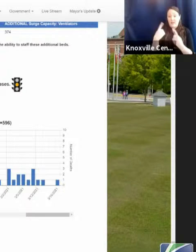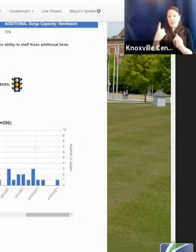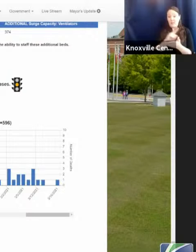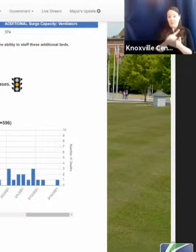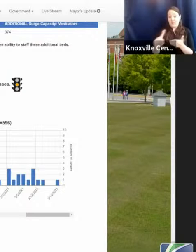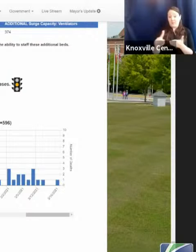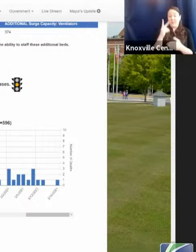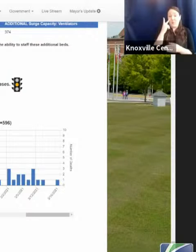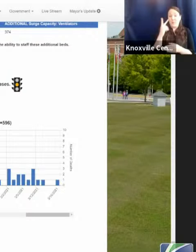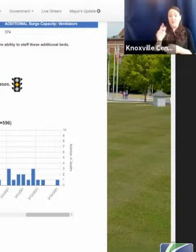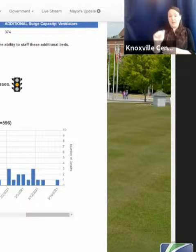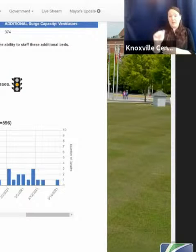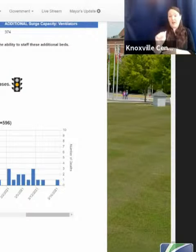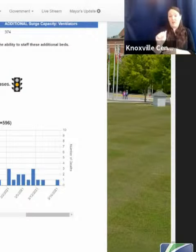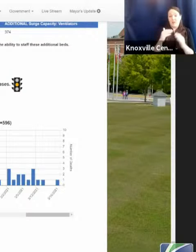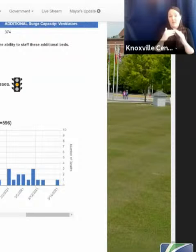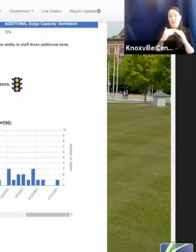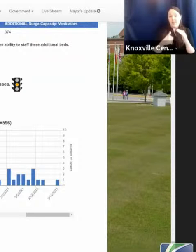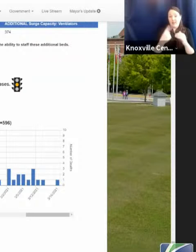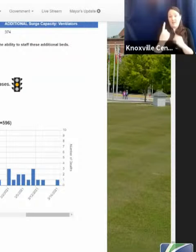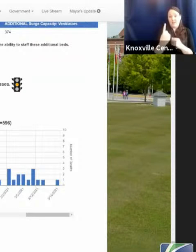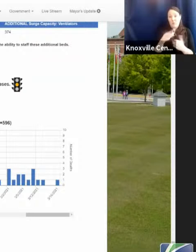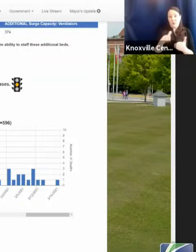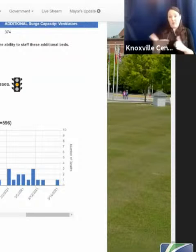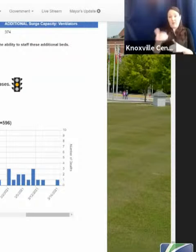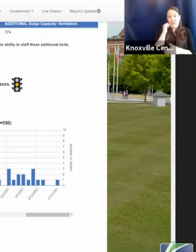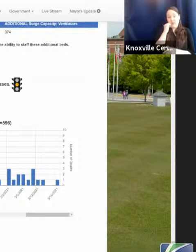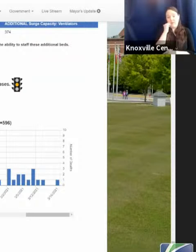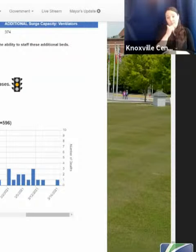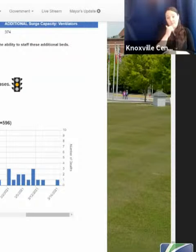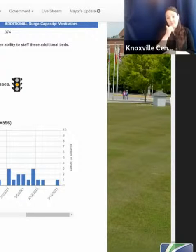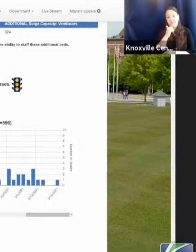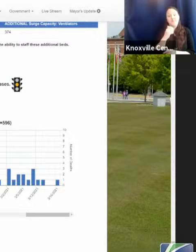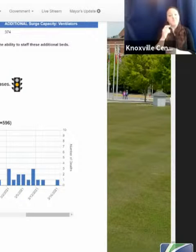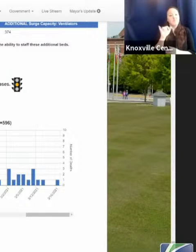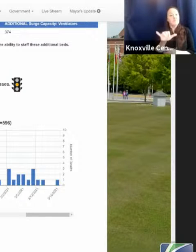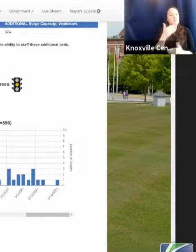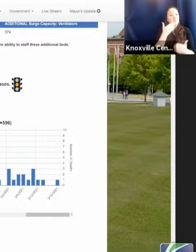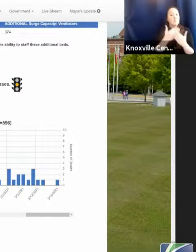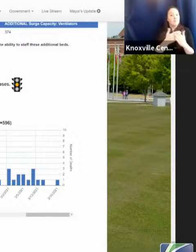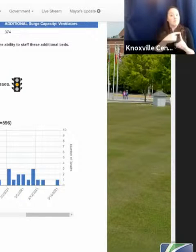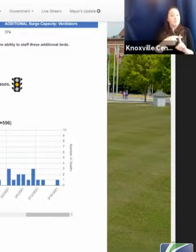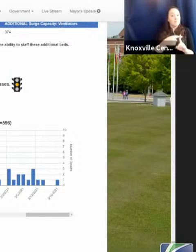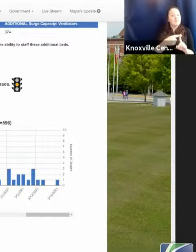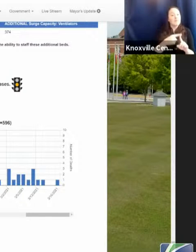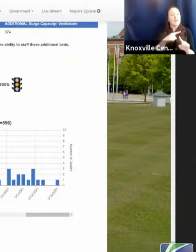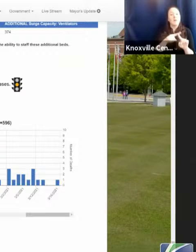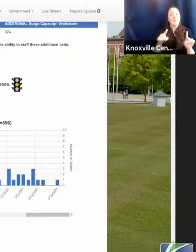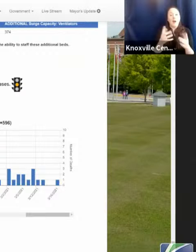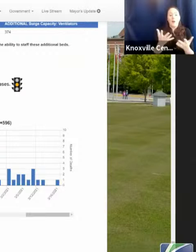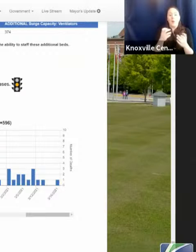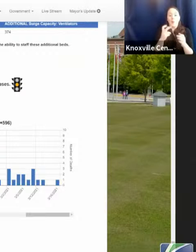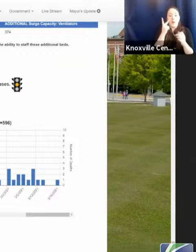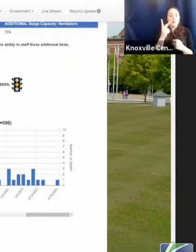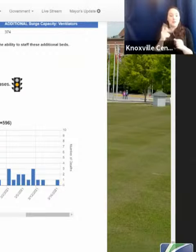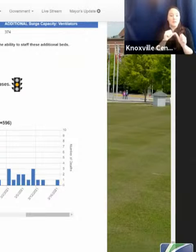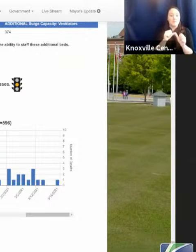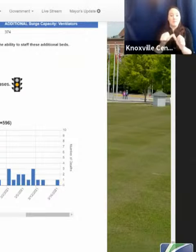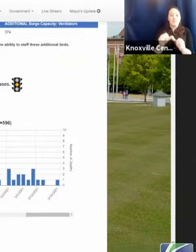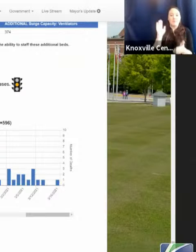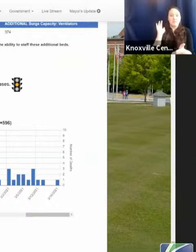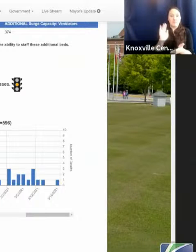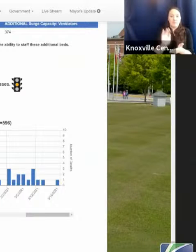average of less than 1 death per day. While this is encouraging, we want to see this continue to trend down and not